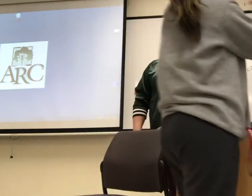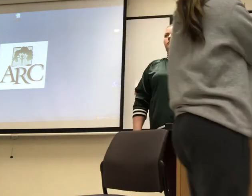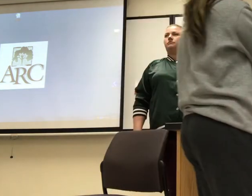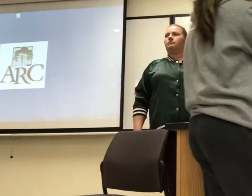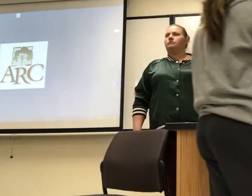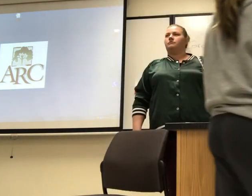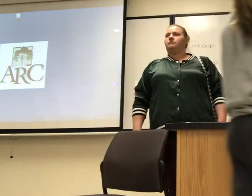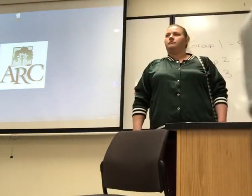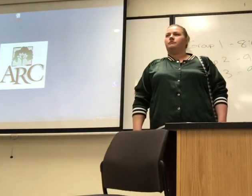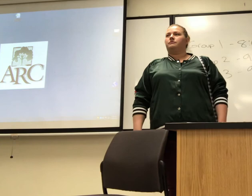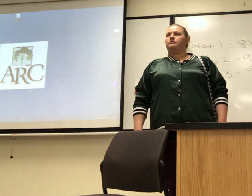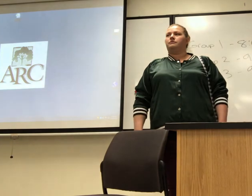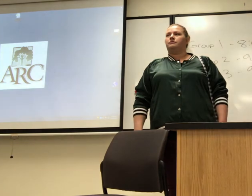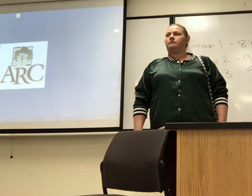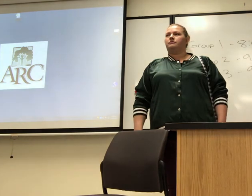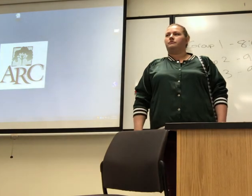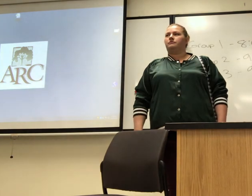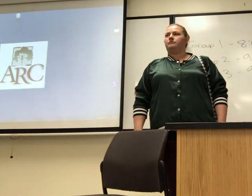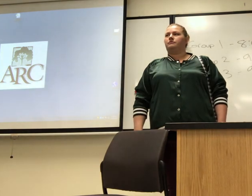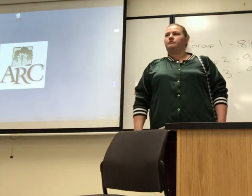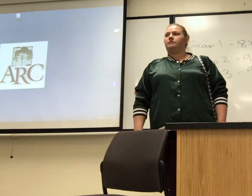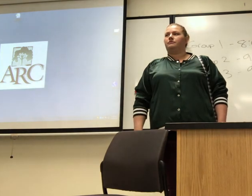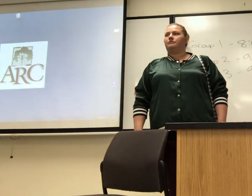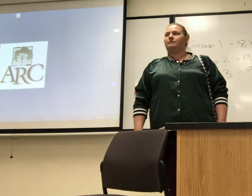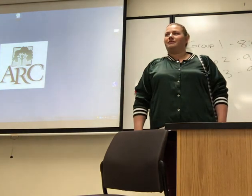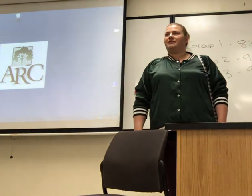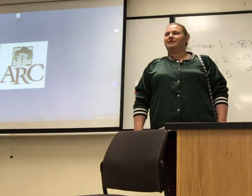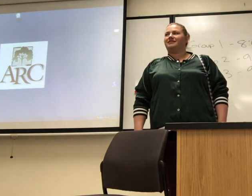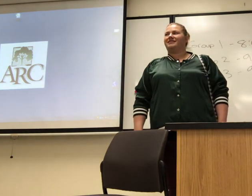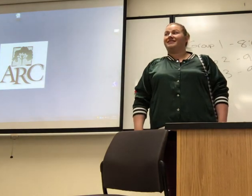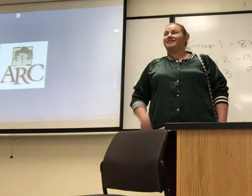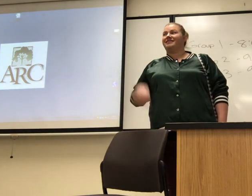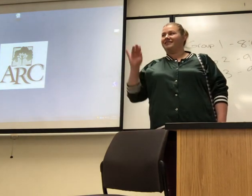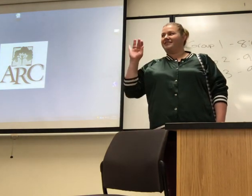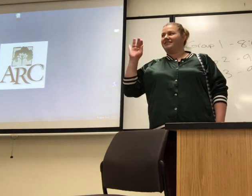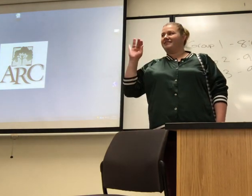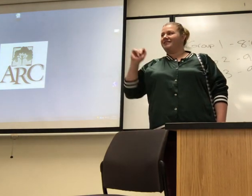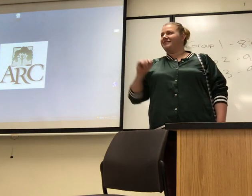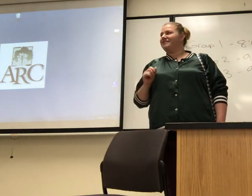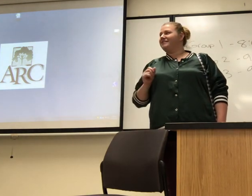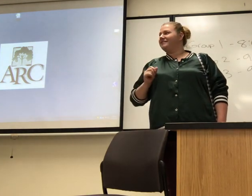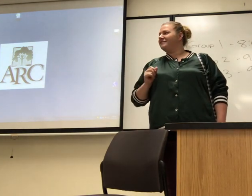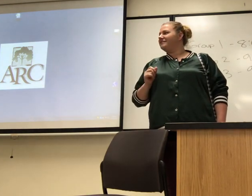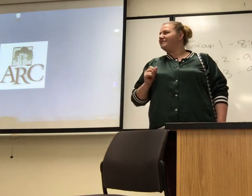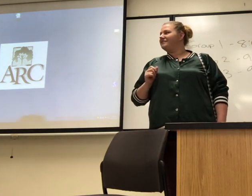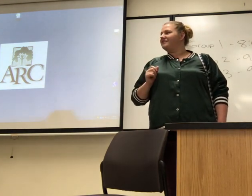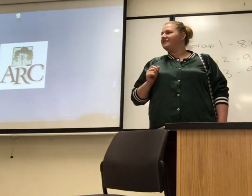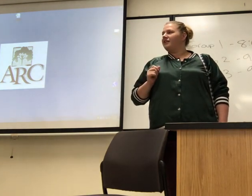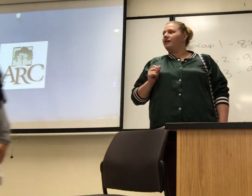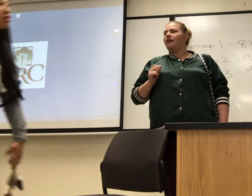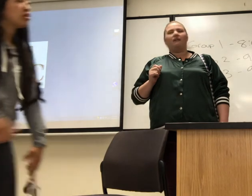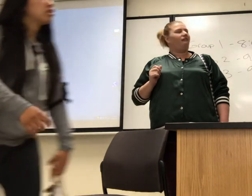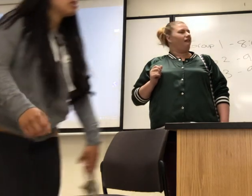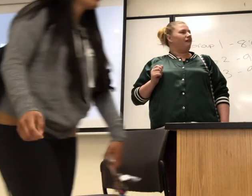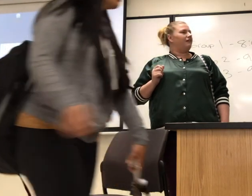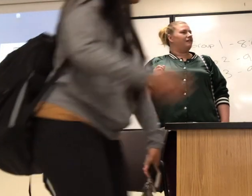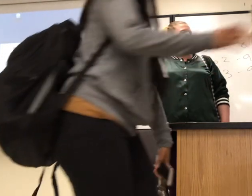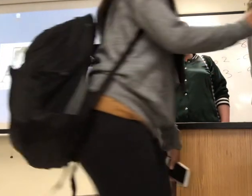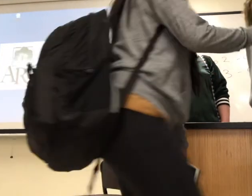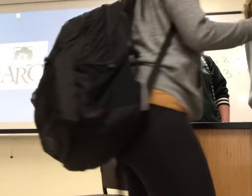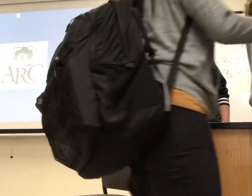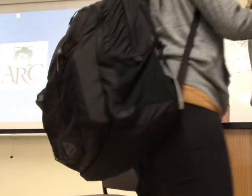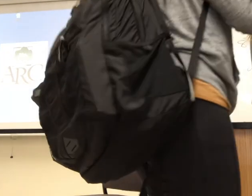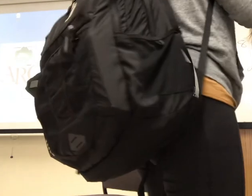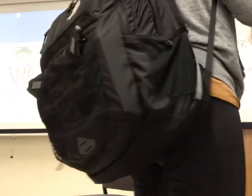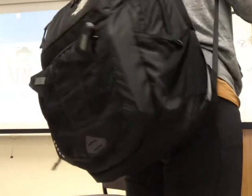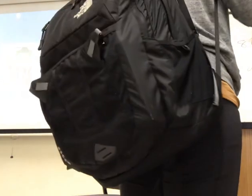Can I? Sure. They're in the PowerPoints. That are on Canvas. Okay. They didn't work. That's what I was thinking. On